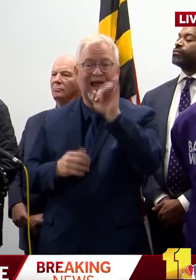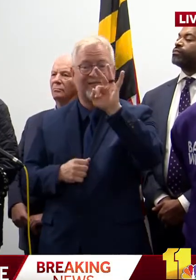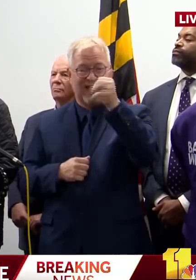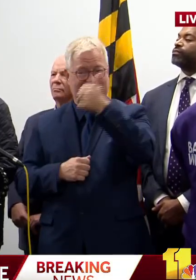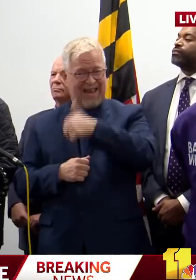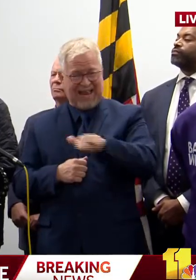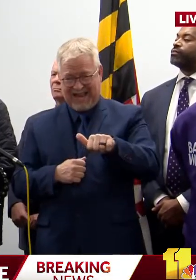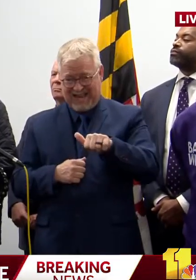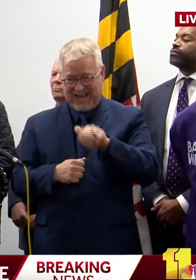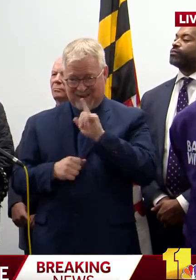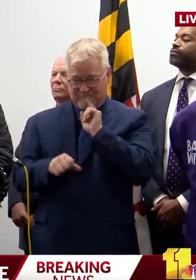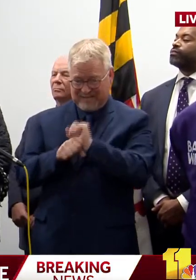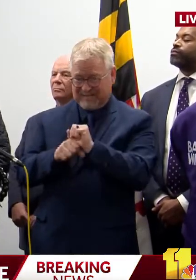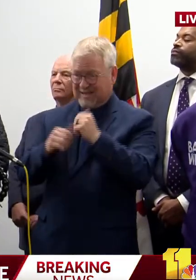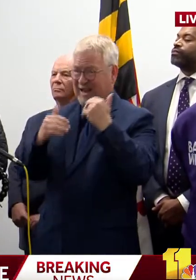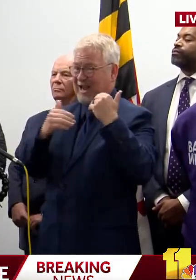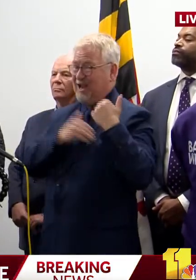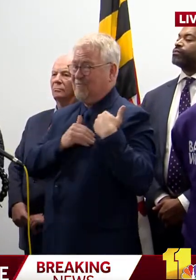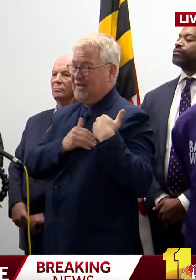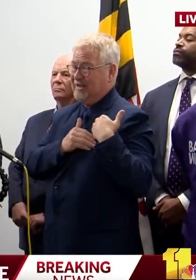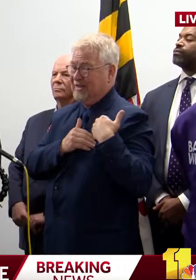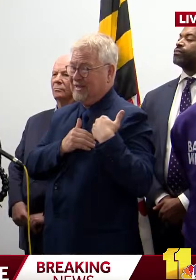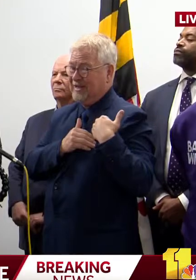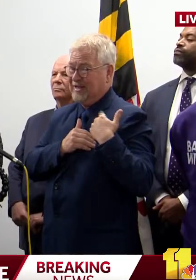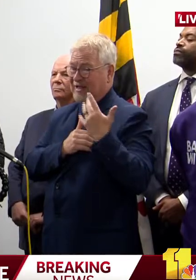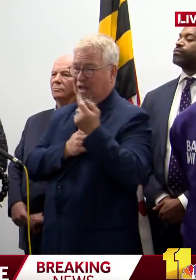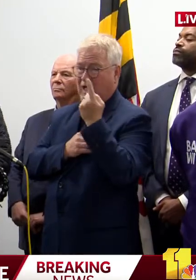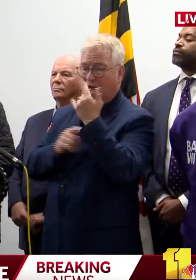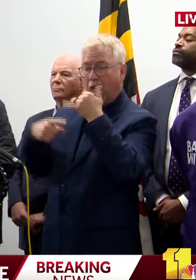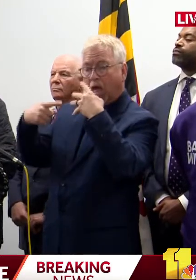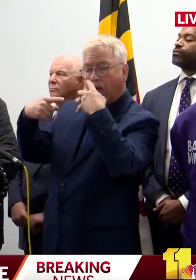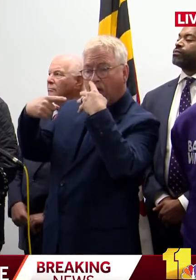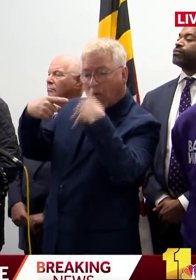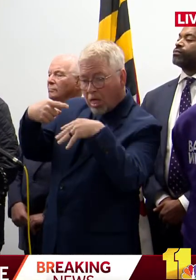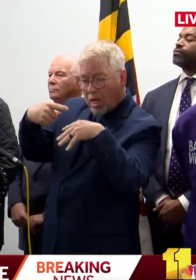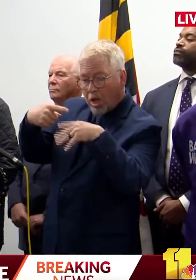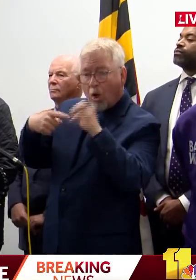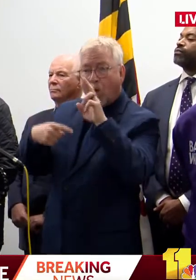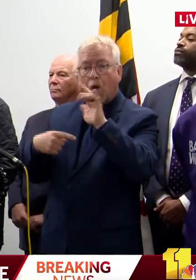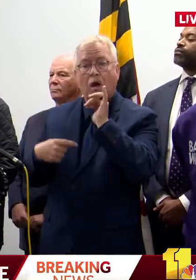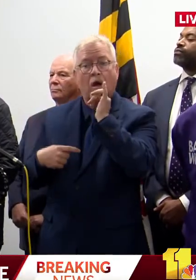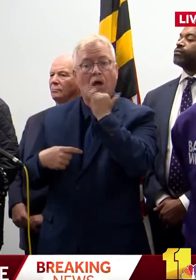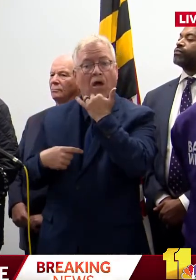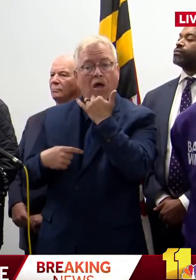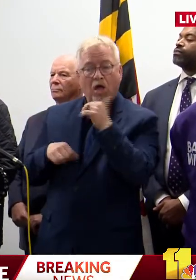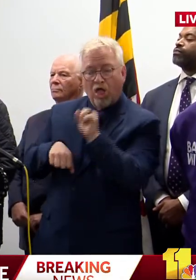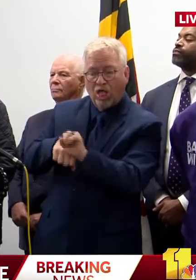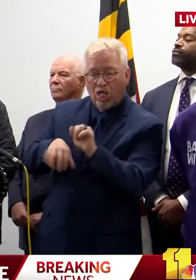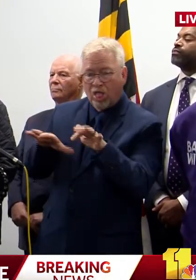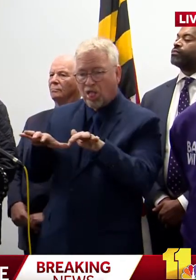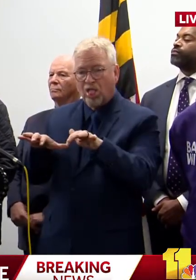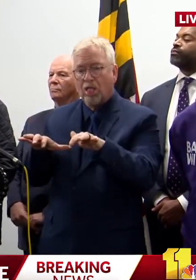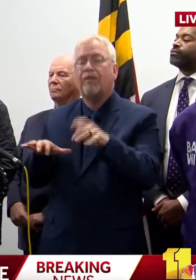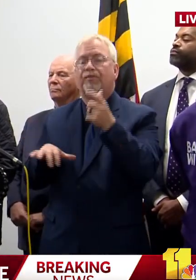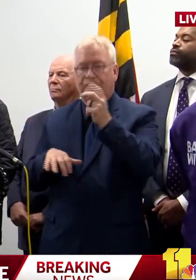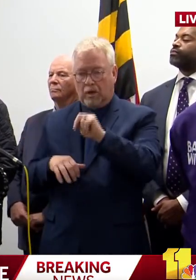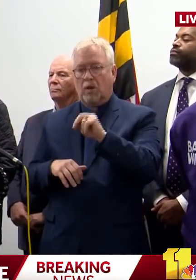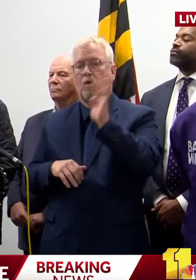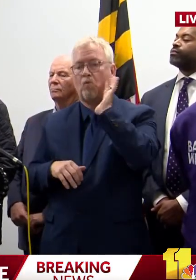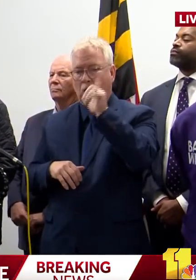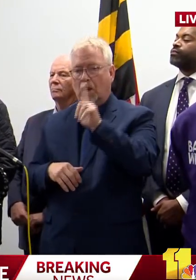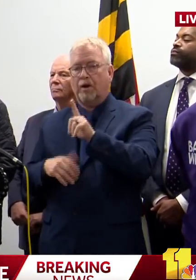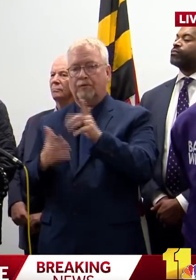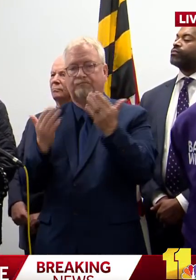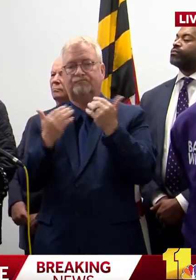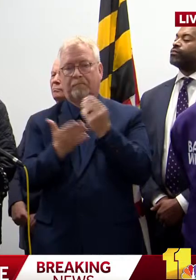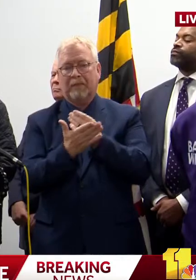is liable for negligence or wrongdoing, you can be assured that we will be pursuing those funds as part